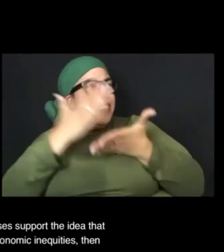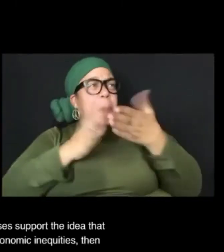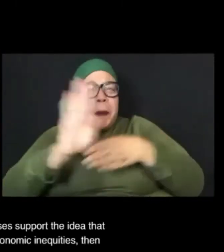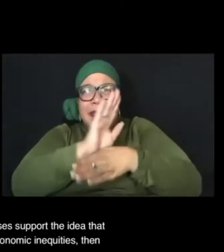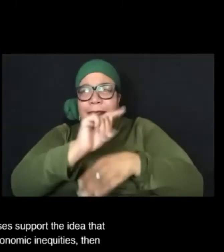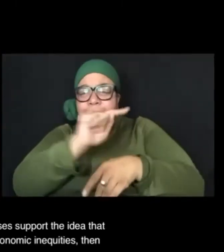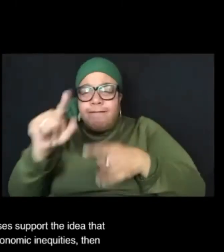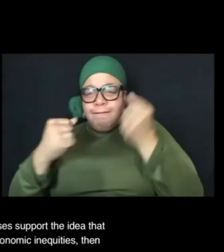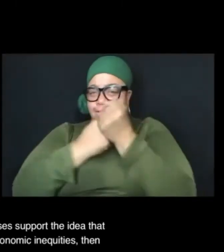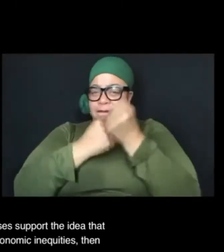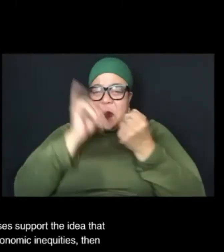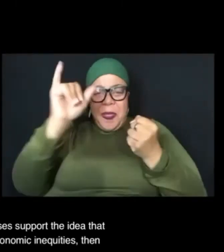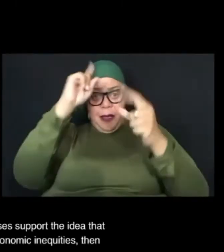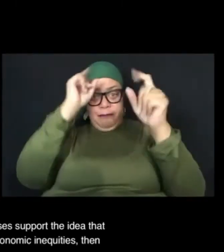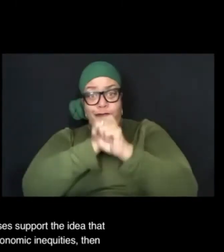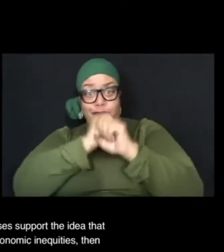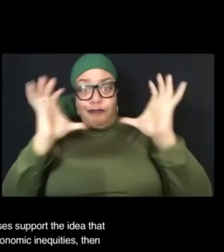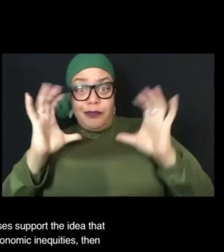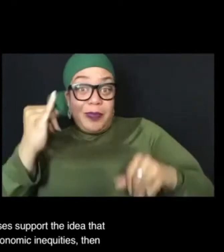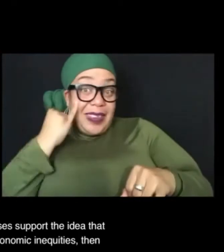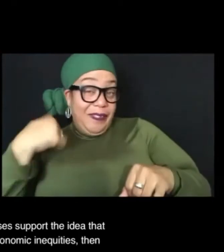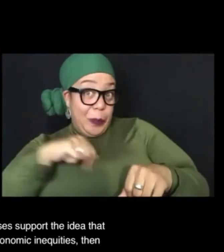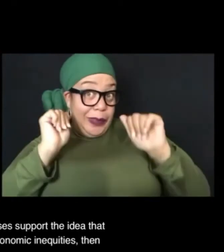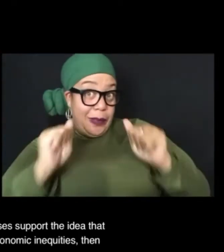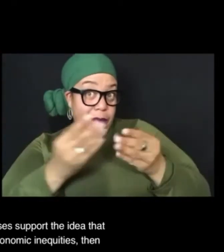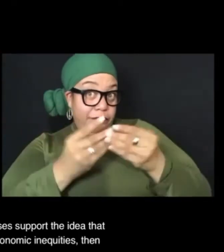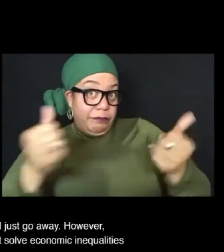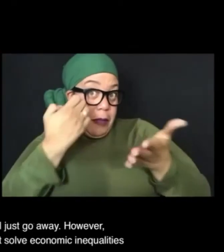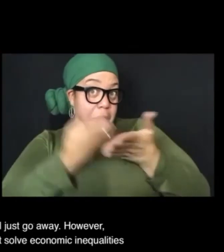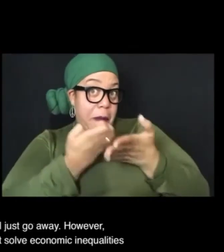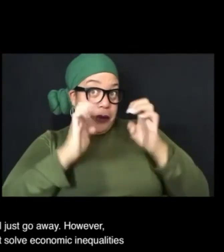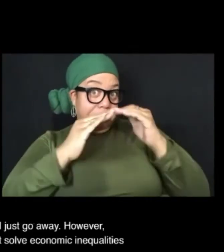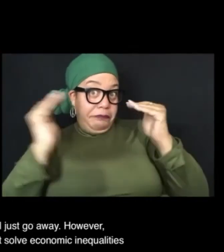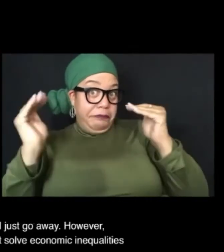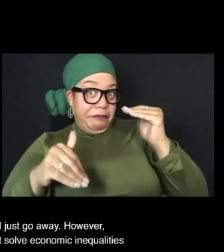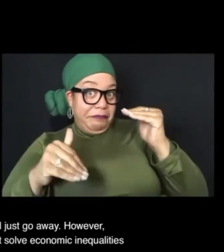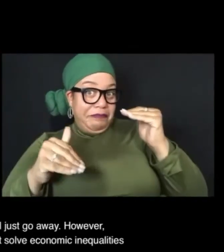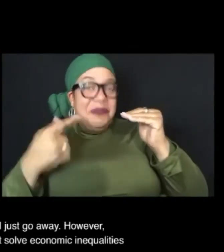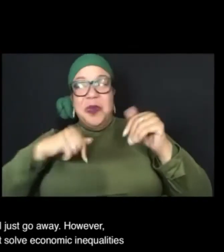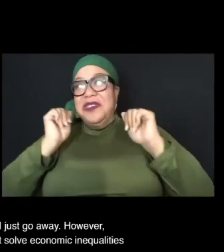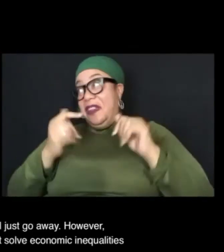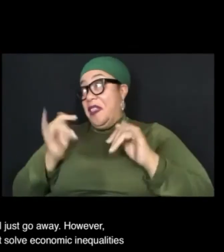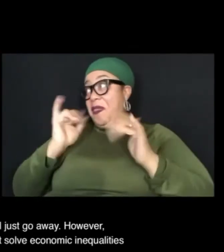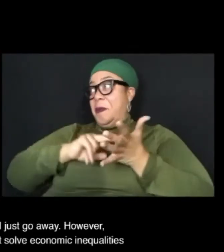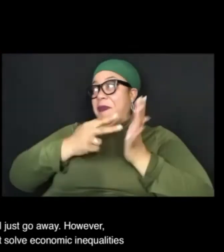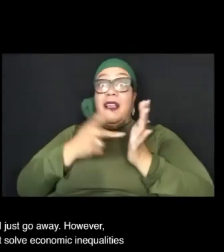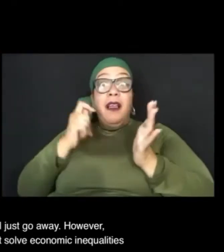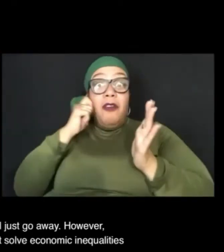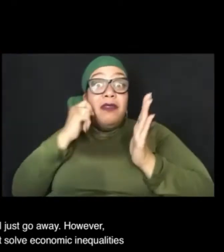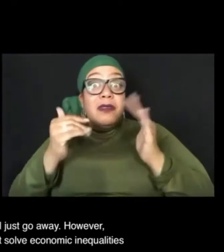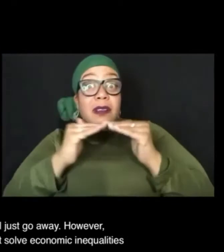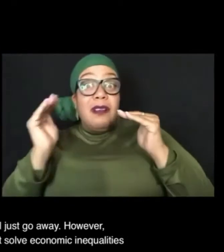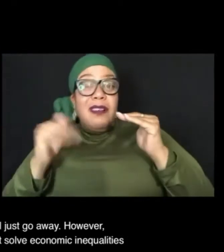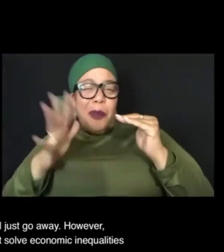That if we can solve economic inequities, then racial inequities will just go away. However, I